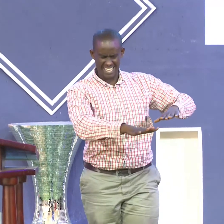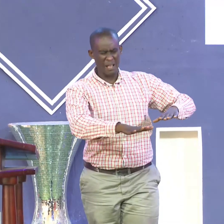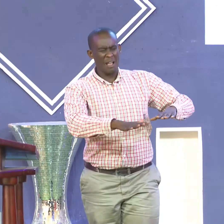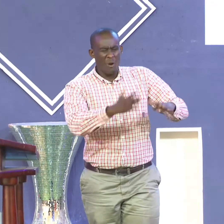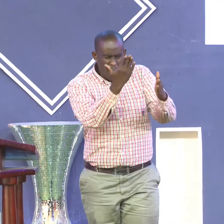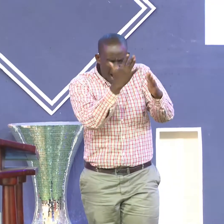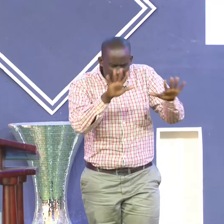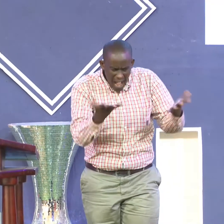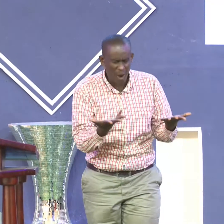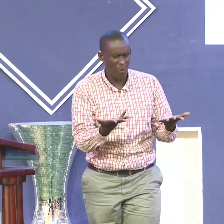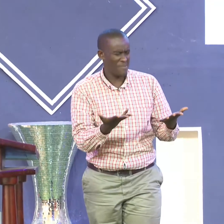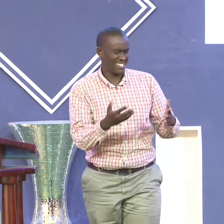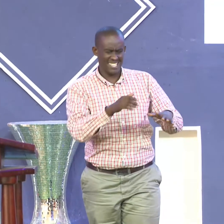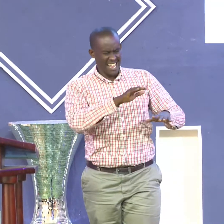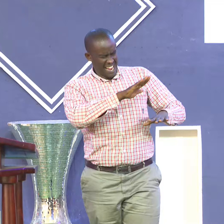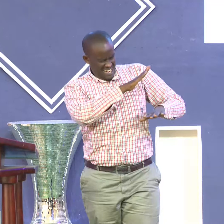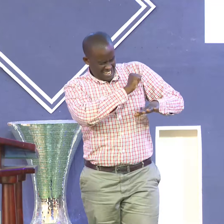Canaanite, but the character of the